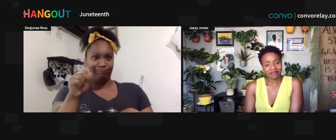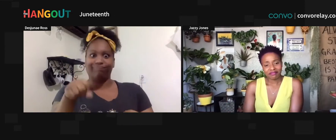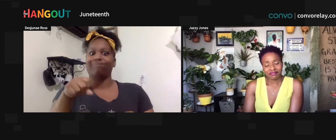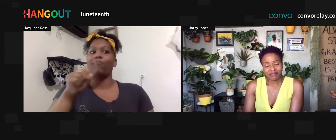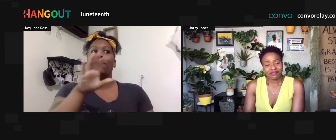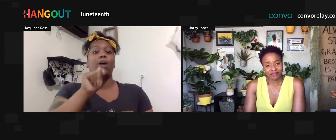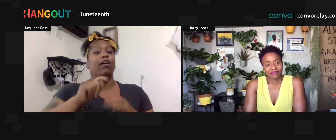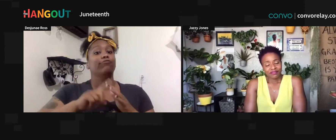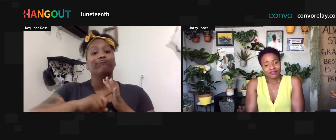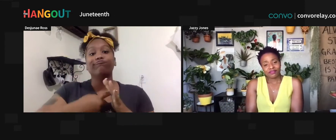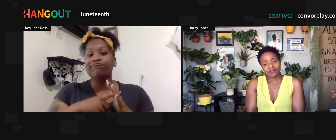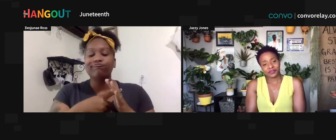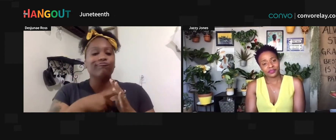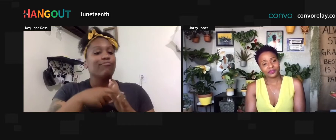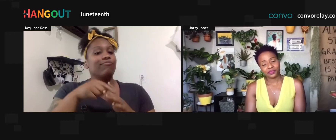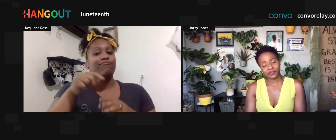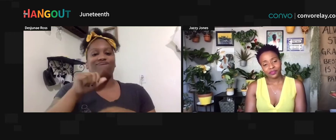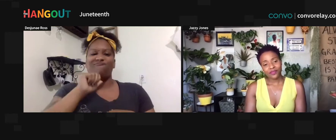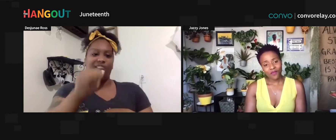enslaved.